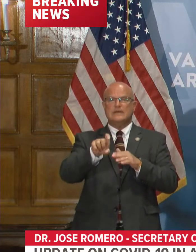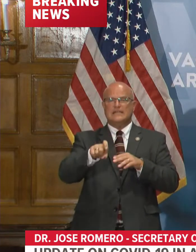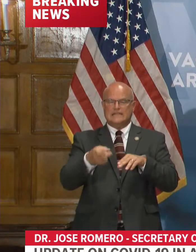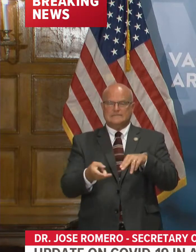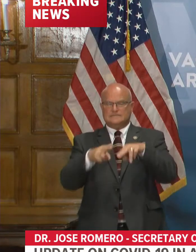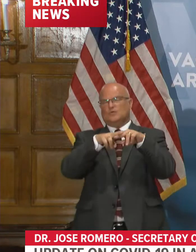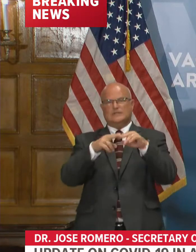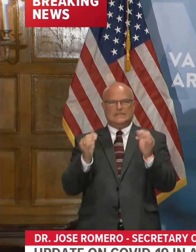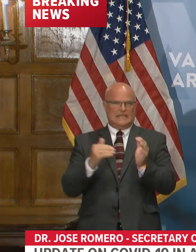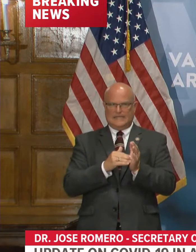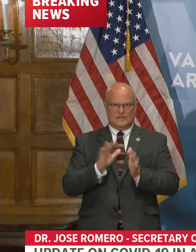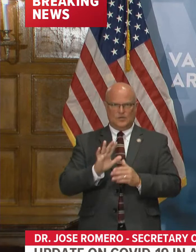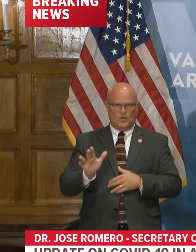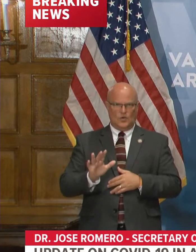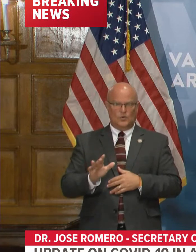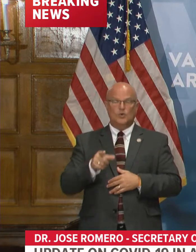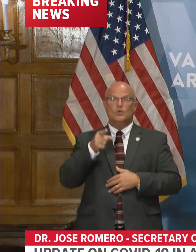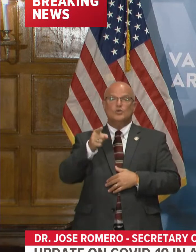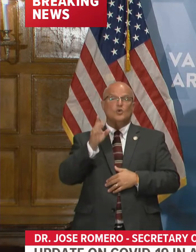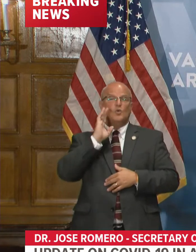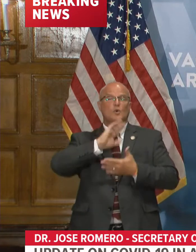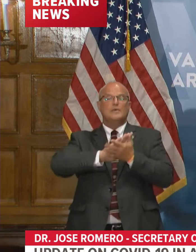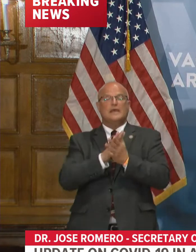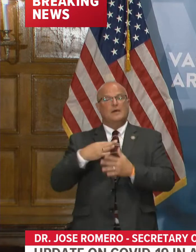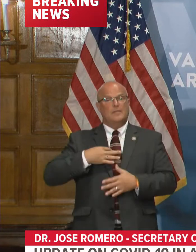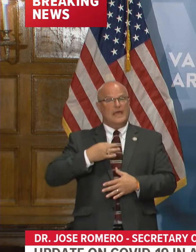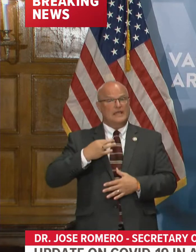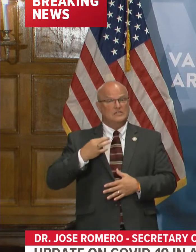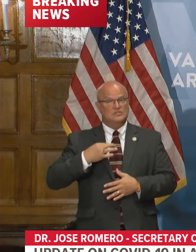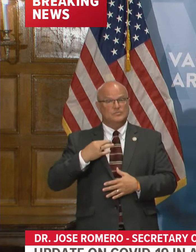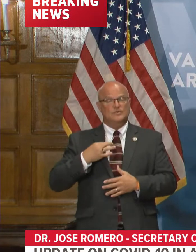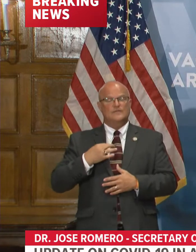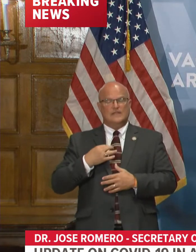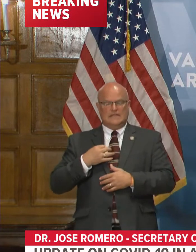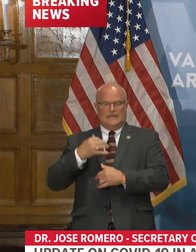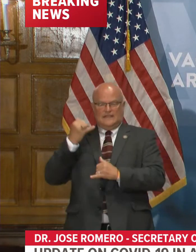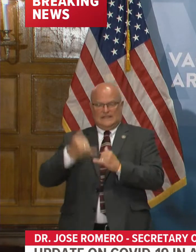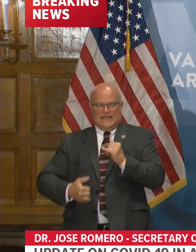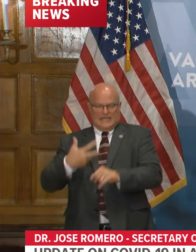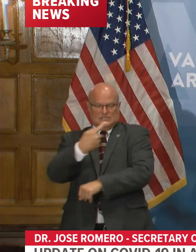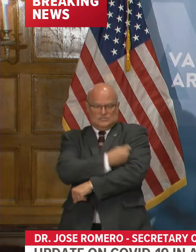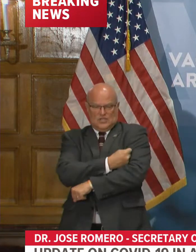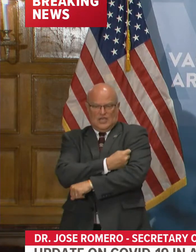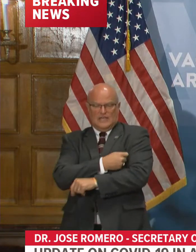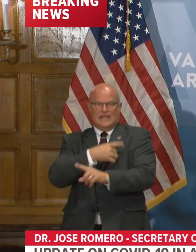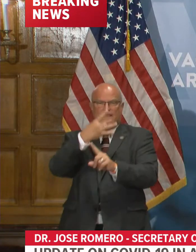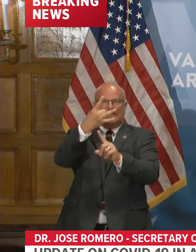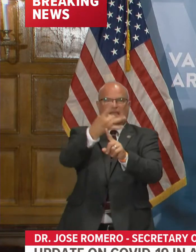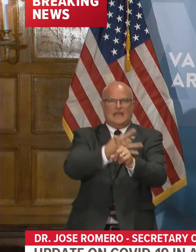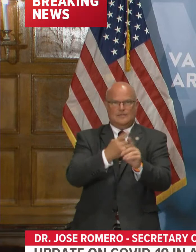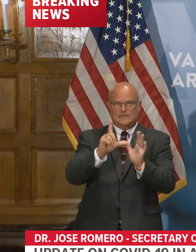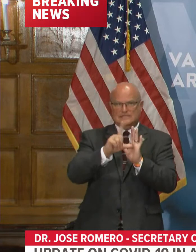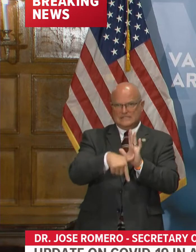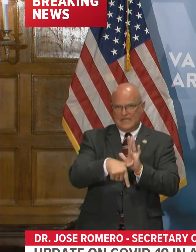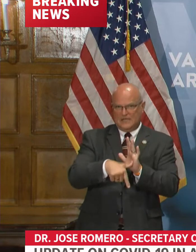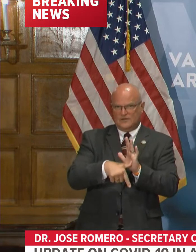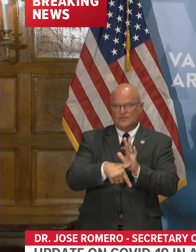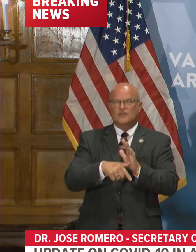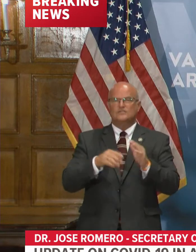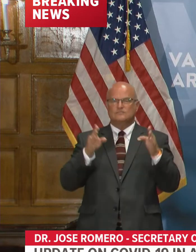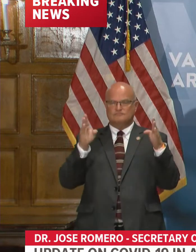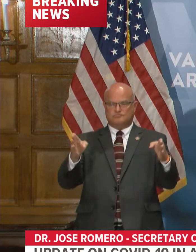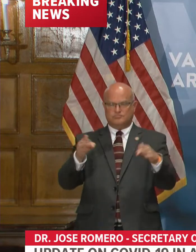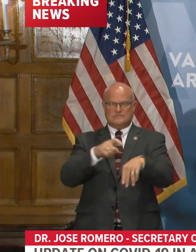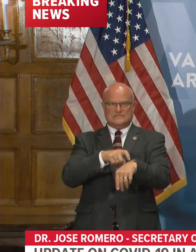be boosted. So you will become eligible 8 months after your last dose. That means that you'll wait until that period of